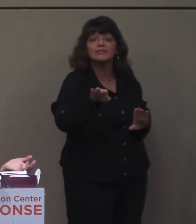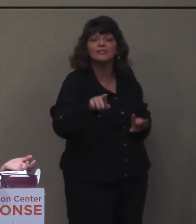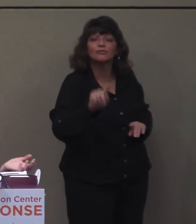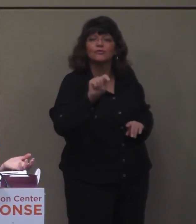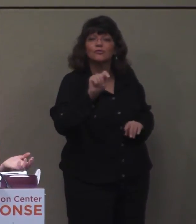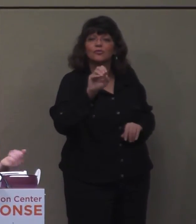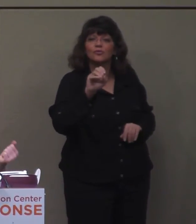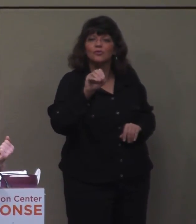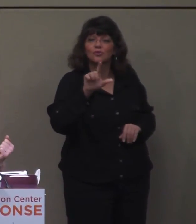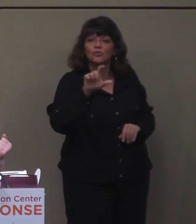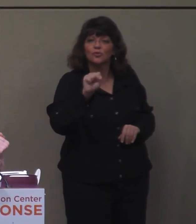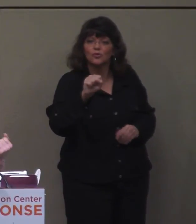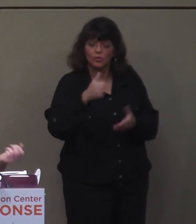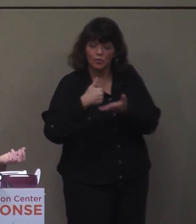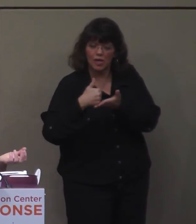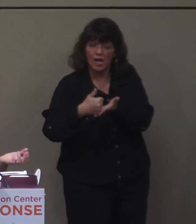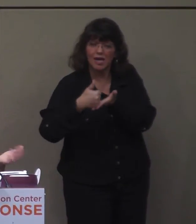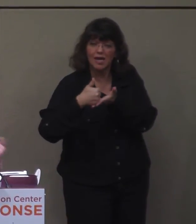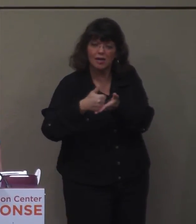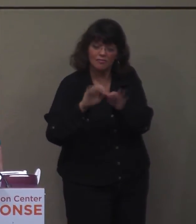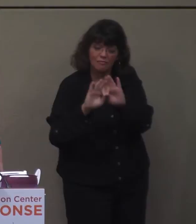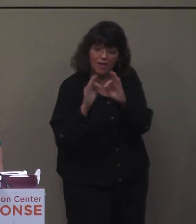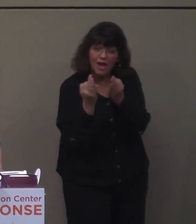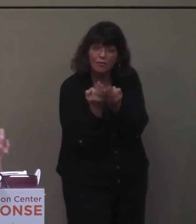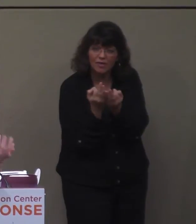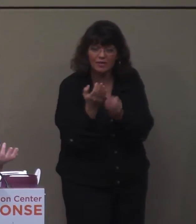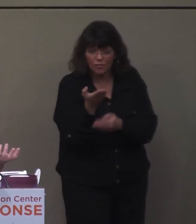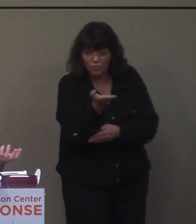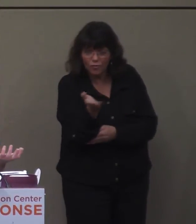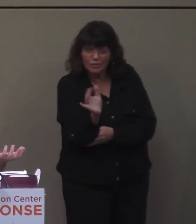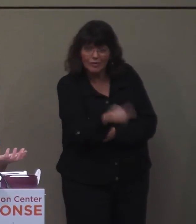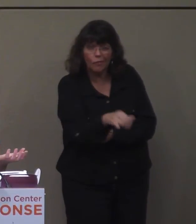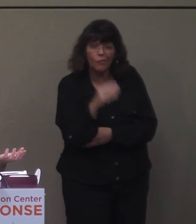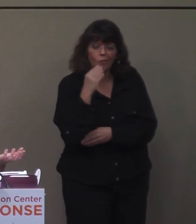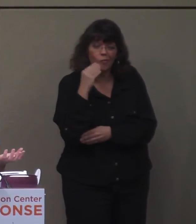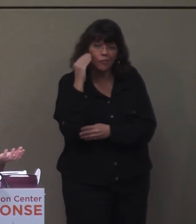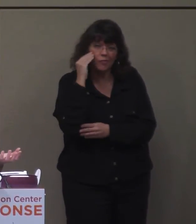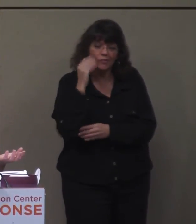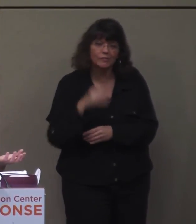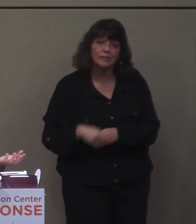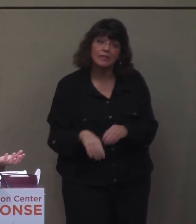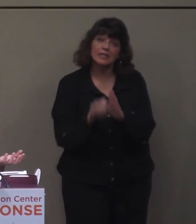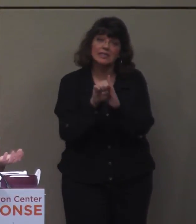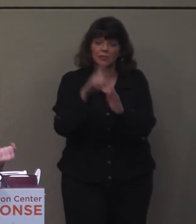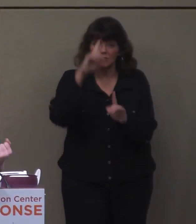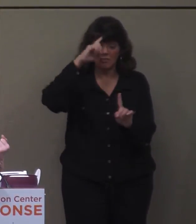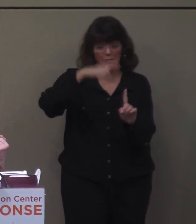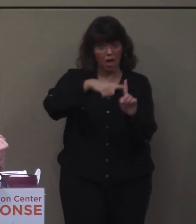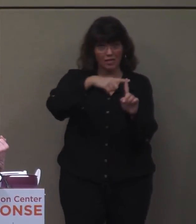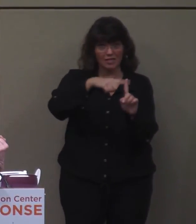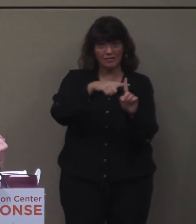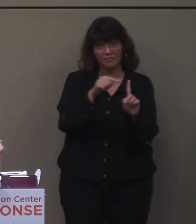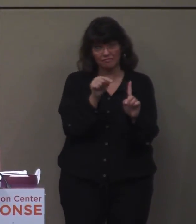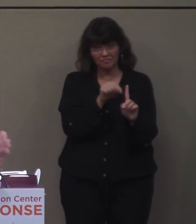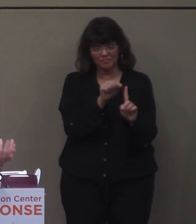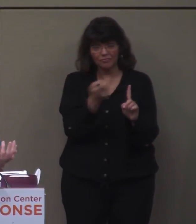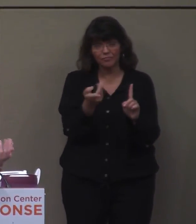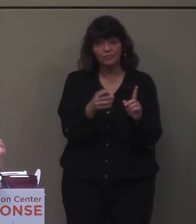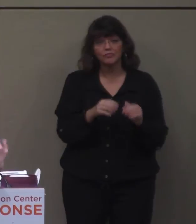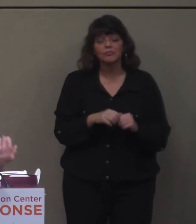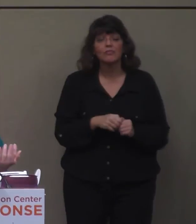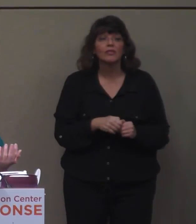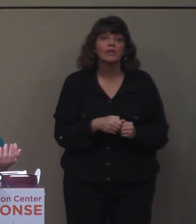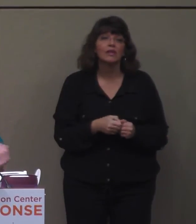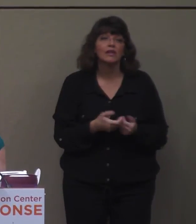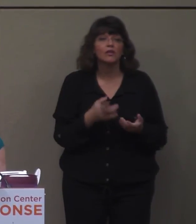families at home. So, for example, one of the positivity forms